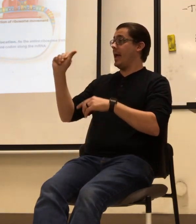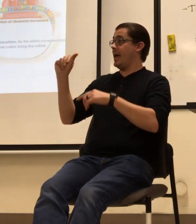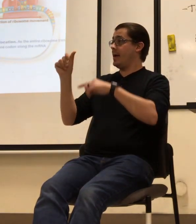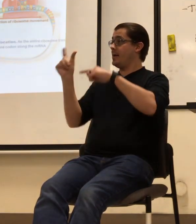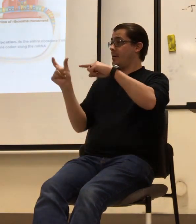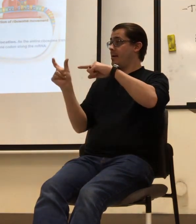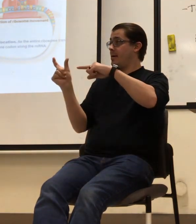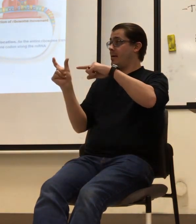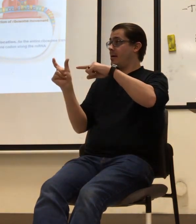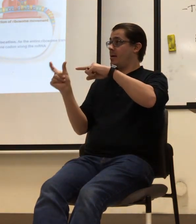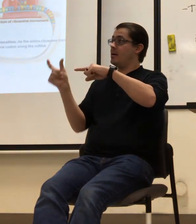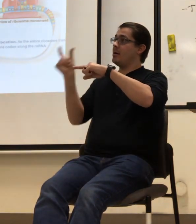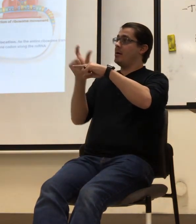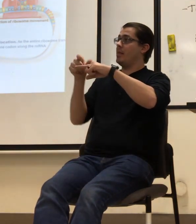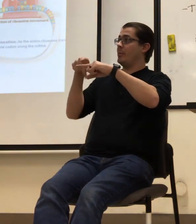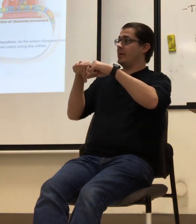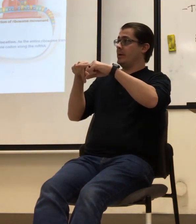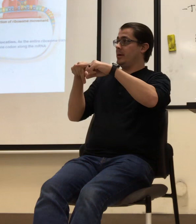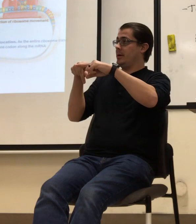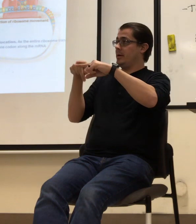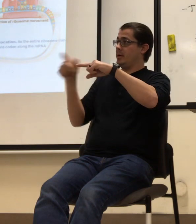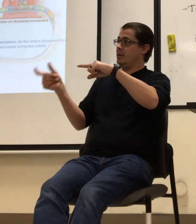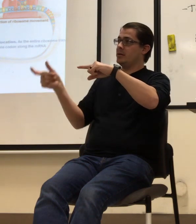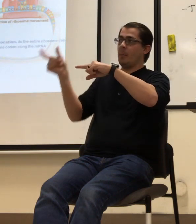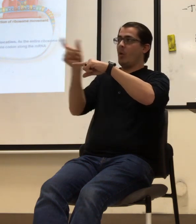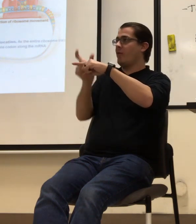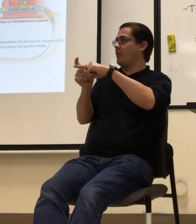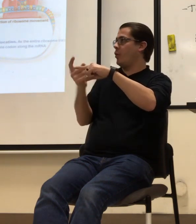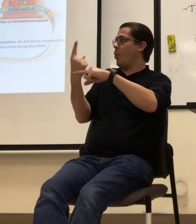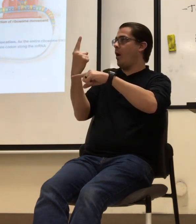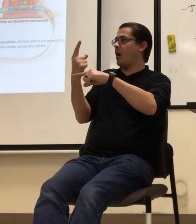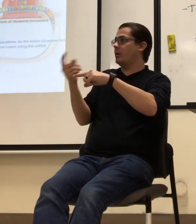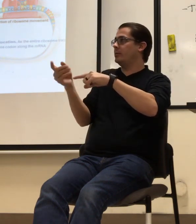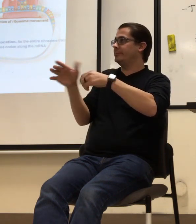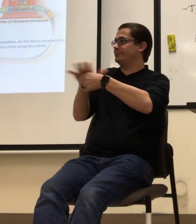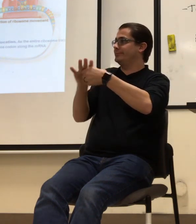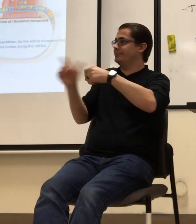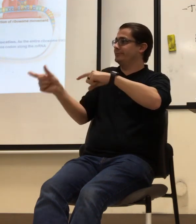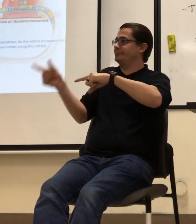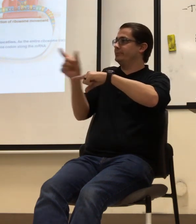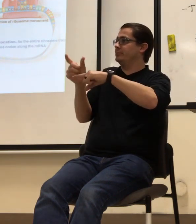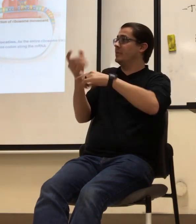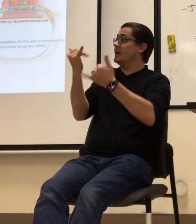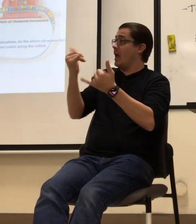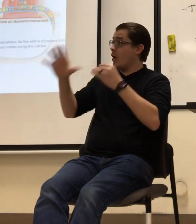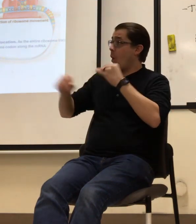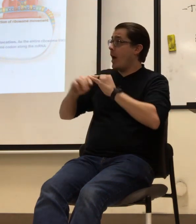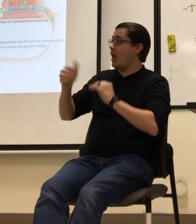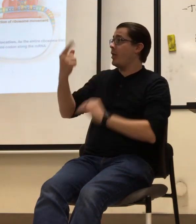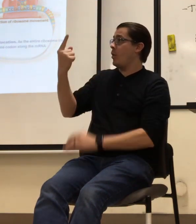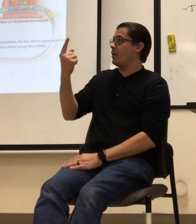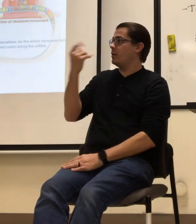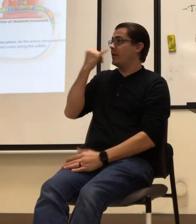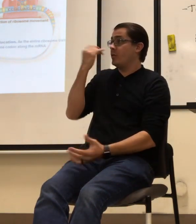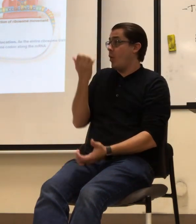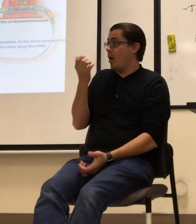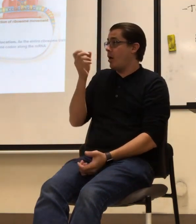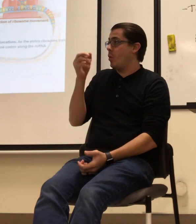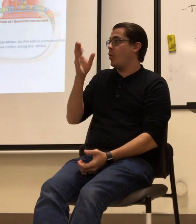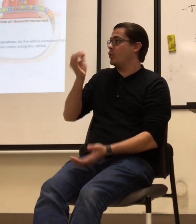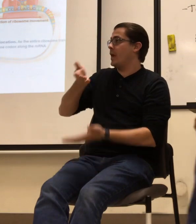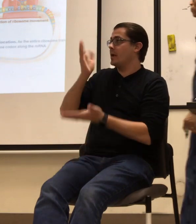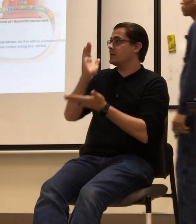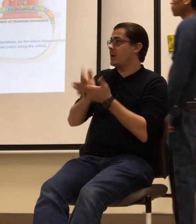Okay, that's essentially what they're showing you. You're just moving over one. So now you can add another one if you want, or you can stop